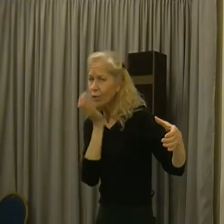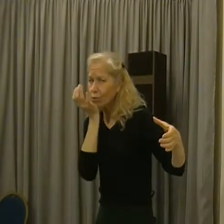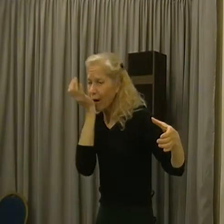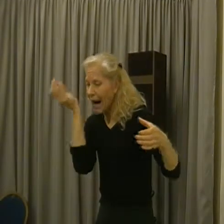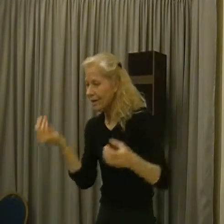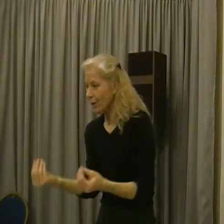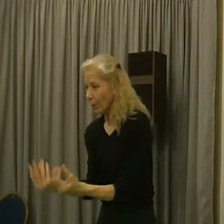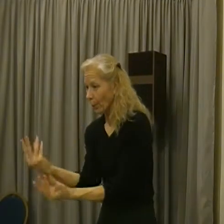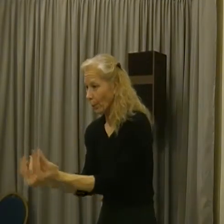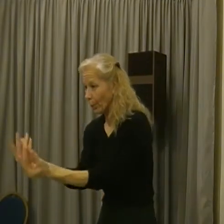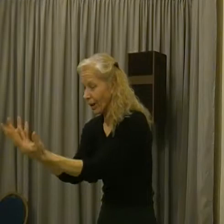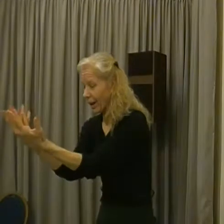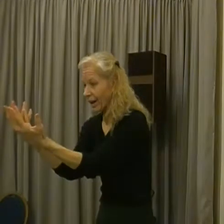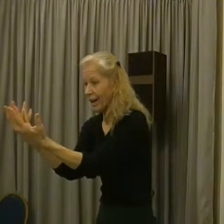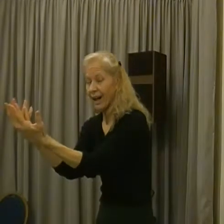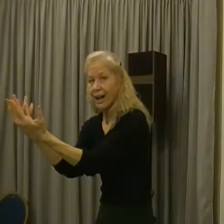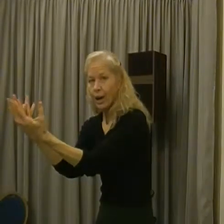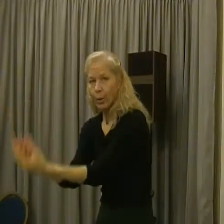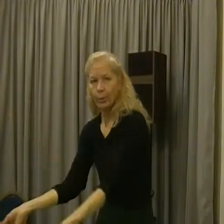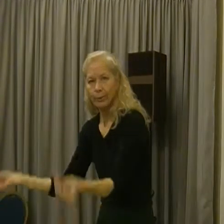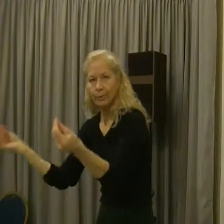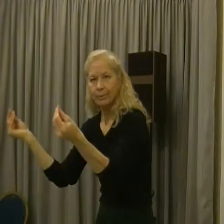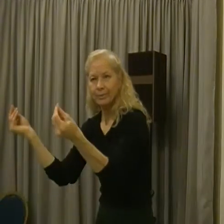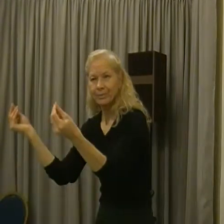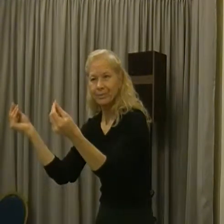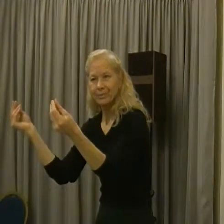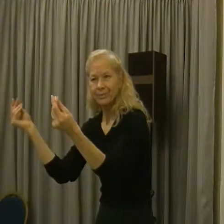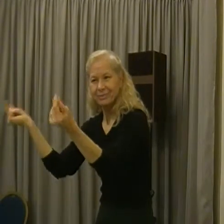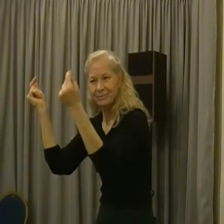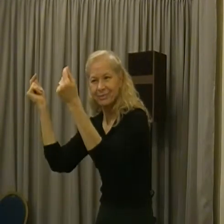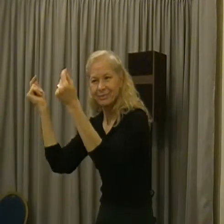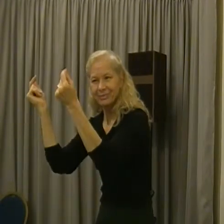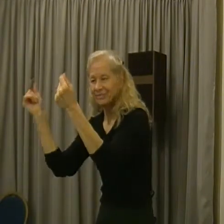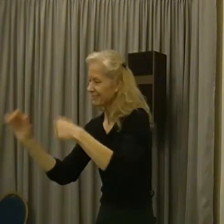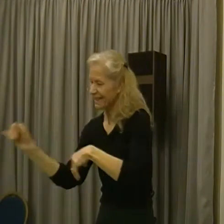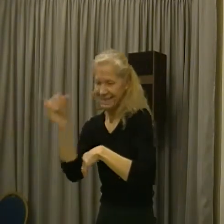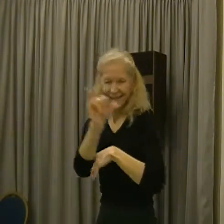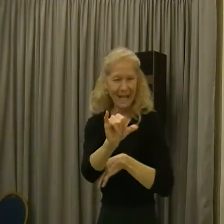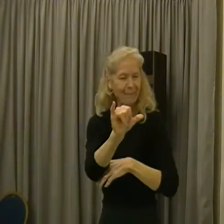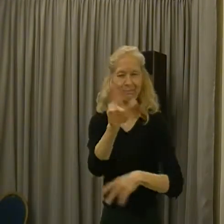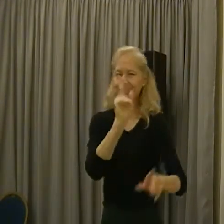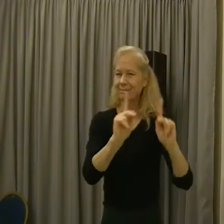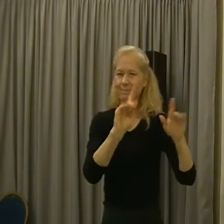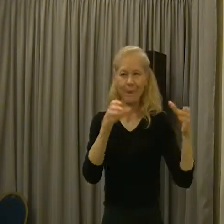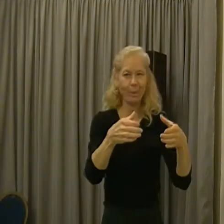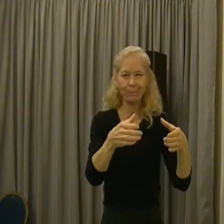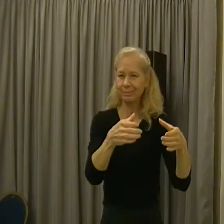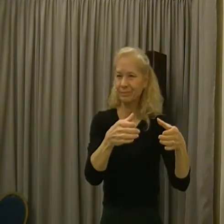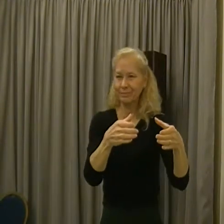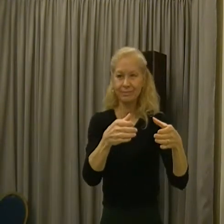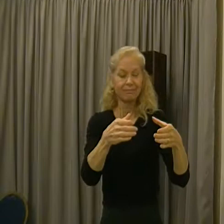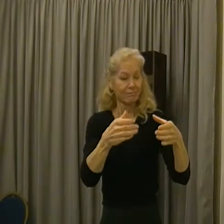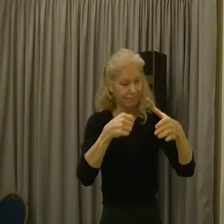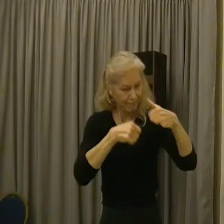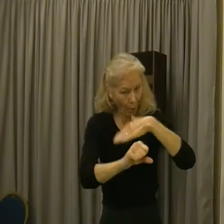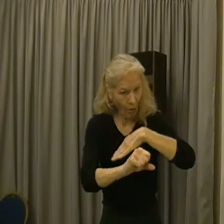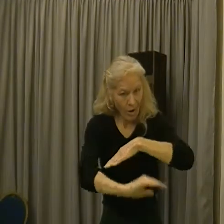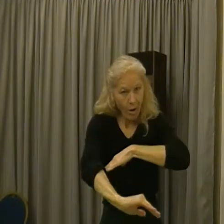1 Corinthians 3:21, the memory verse for today. Therefore let no man glory in men, for all things are yours. God will give us all things that we